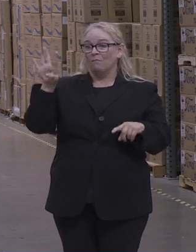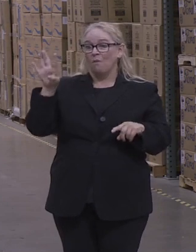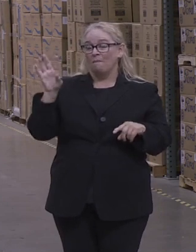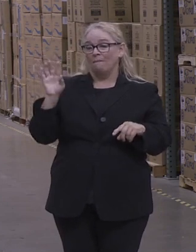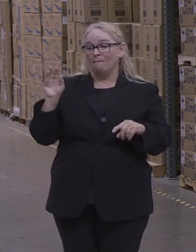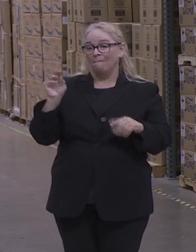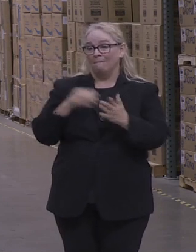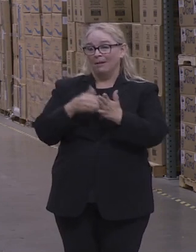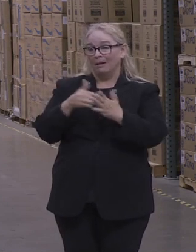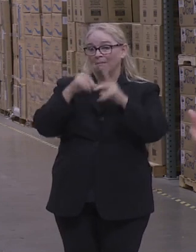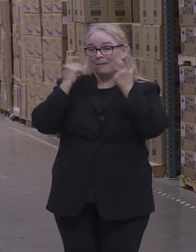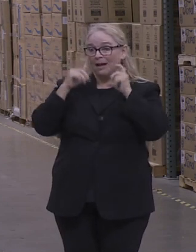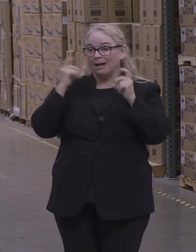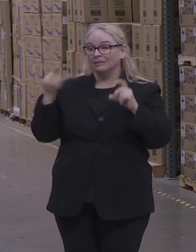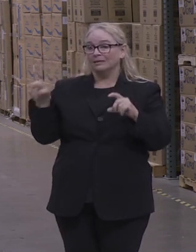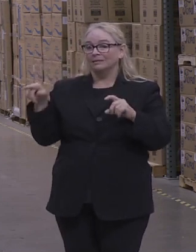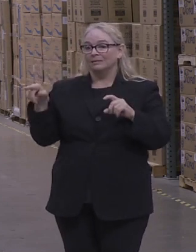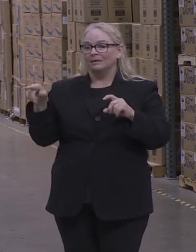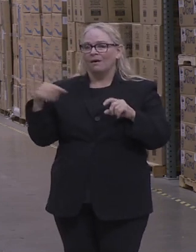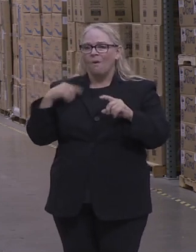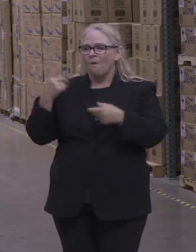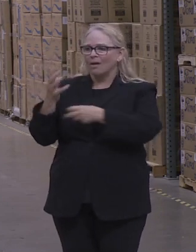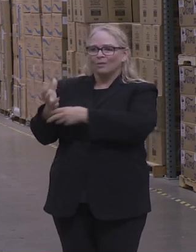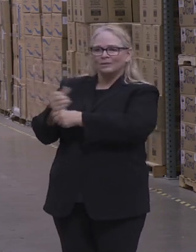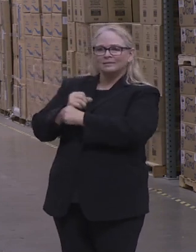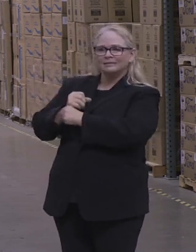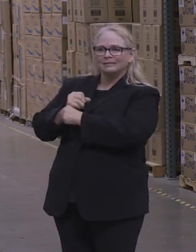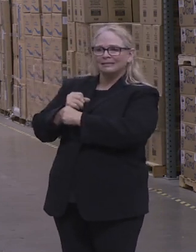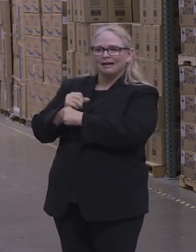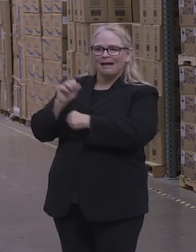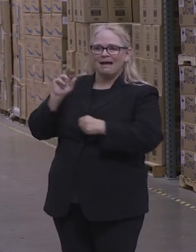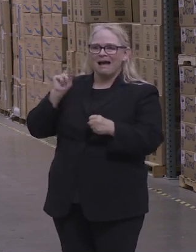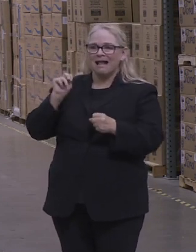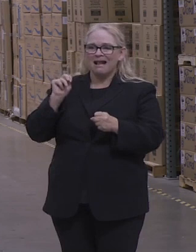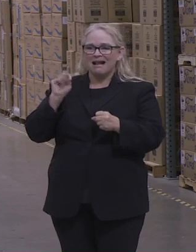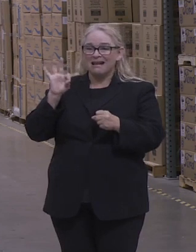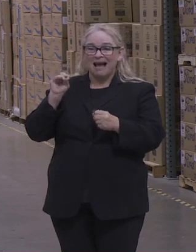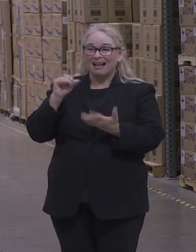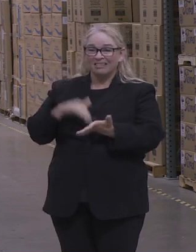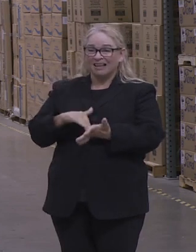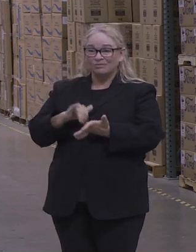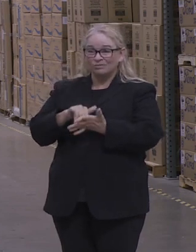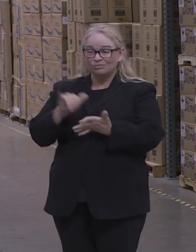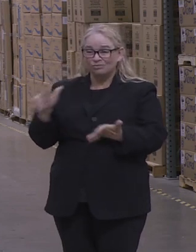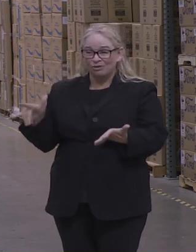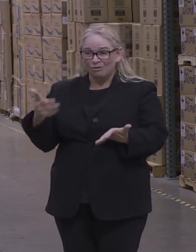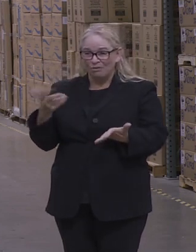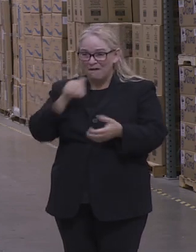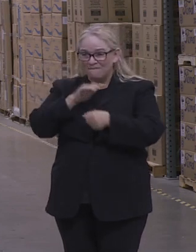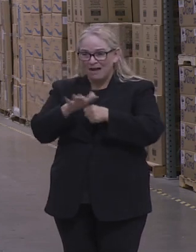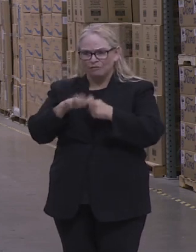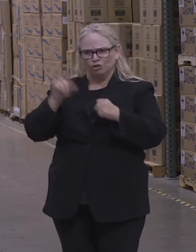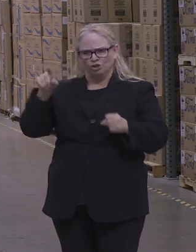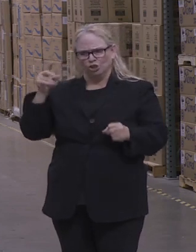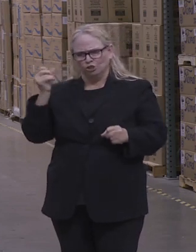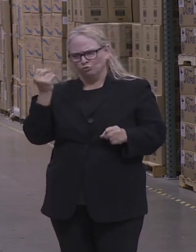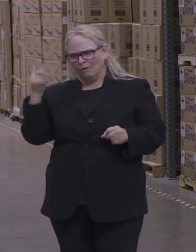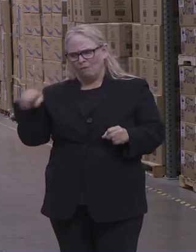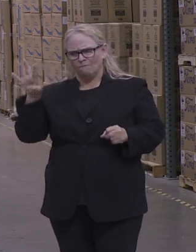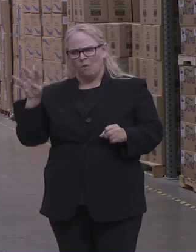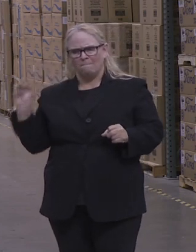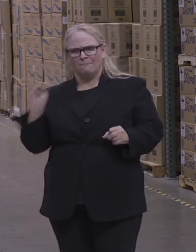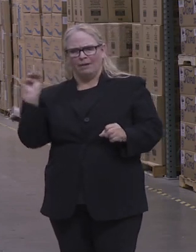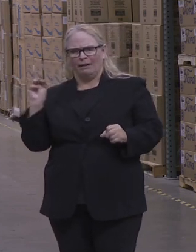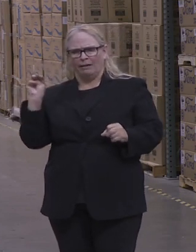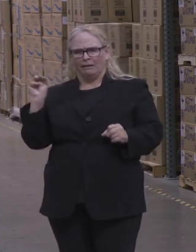290,000 of those masks have been delivered. Only 290,000 of the 12.4 million. So it's a way of